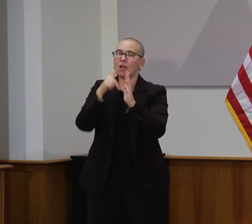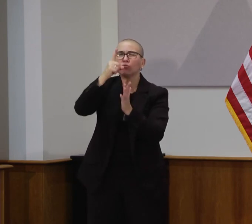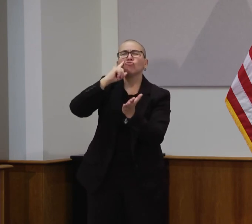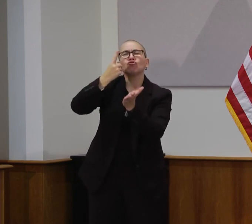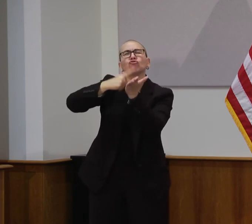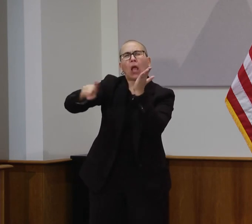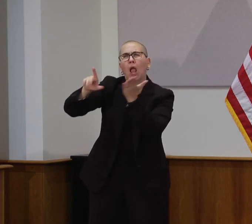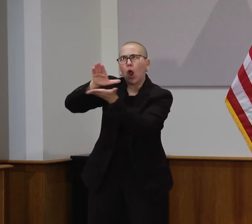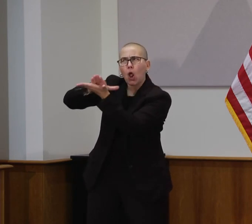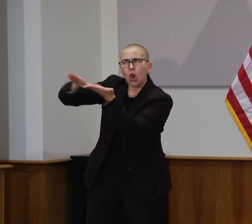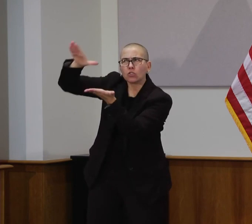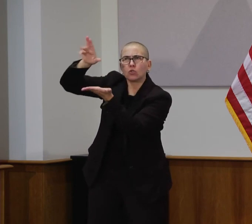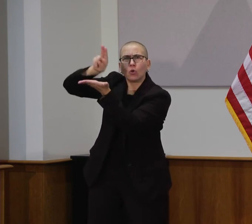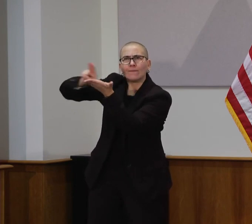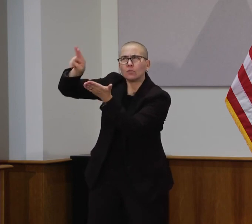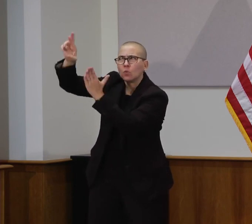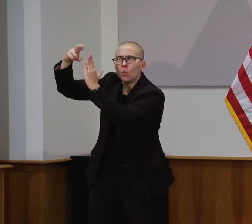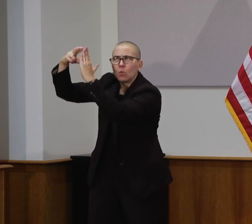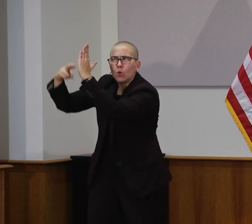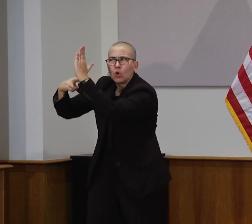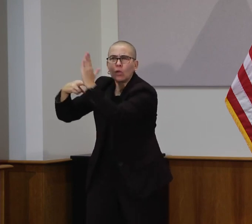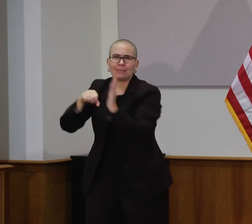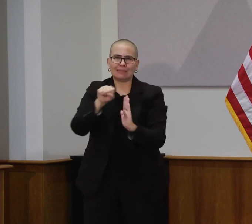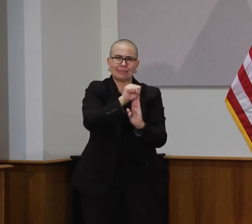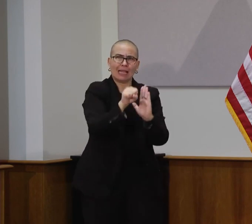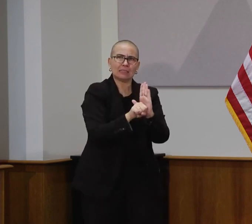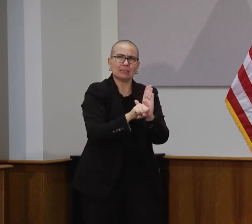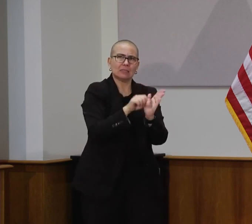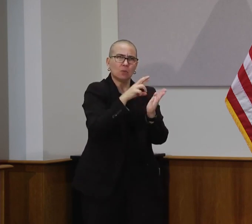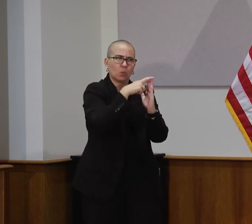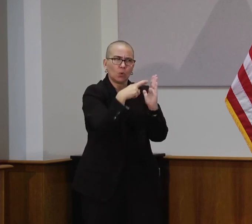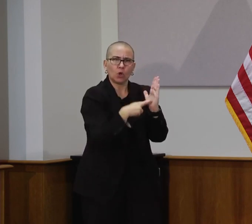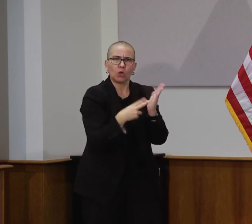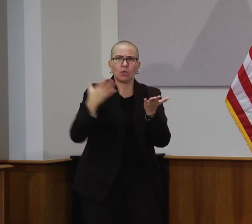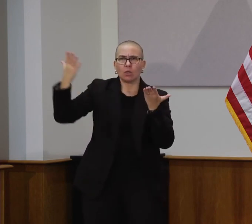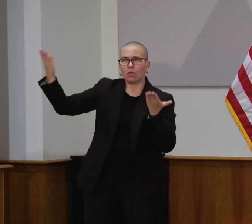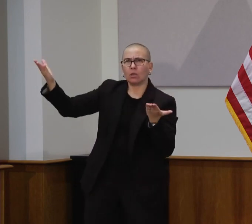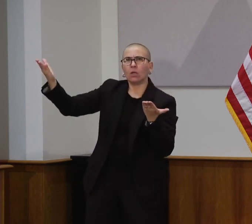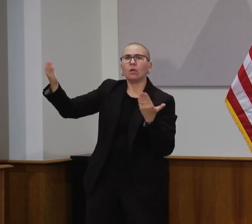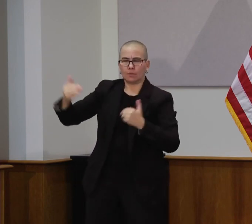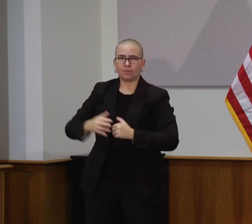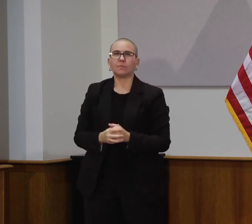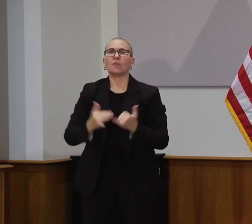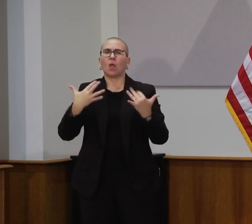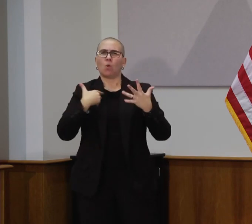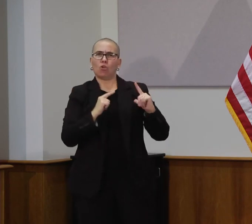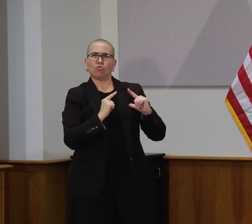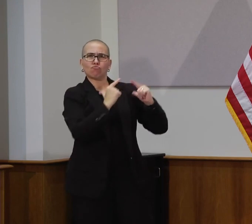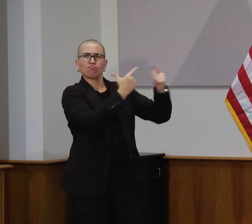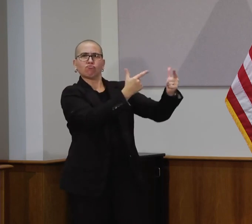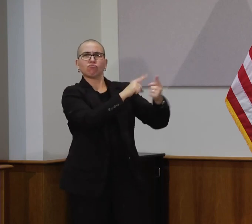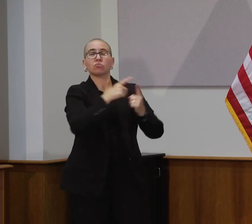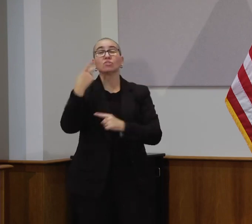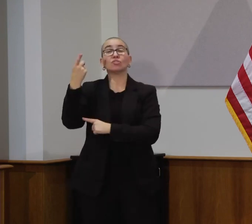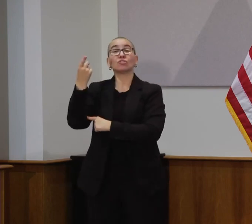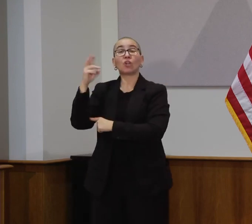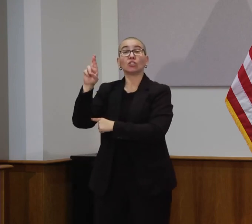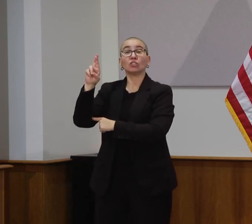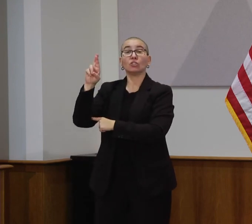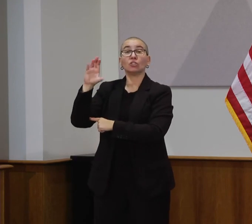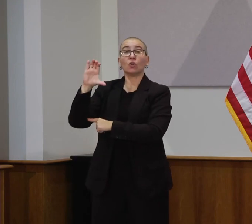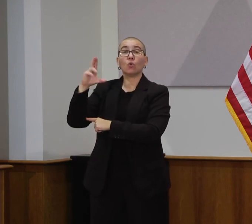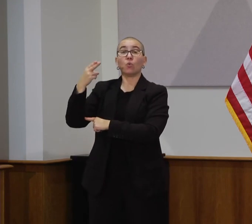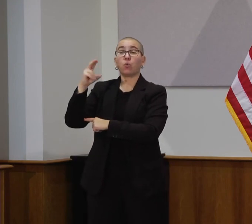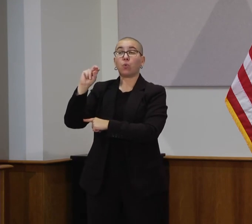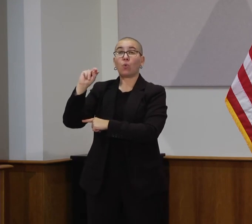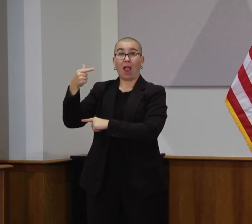accordingly. And with that, I'd like to turn it over to Dr. Ku Pham, who's going to speak to us. Thank you.